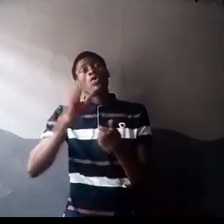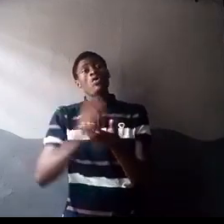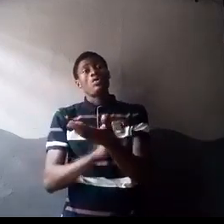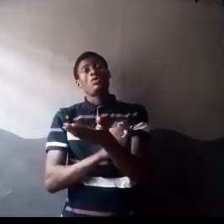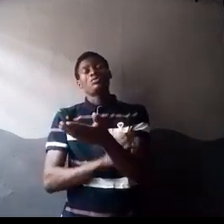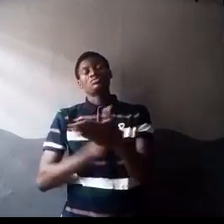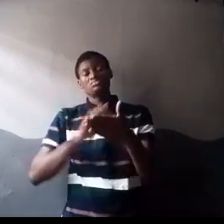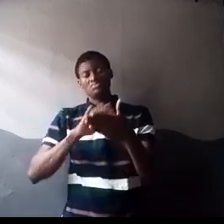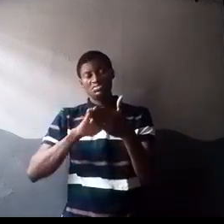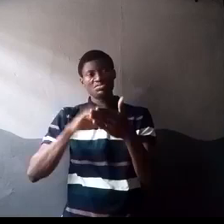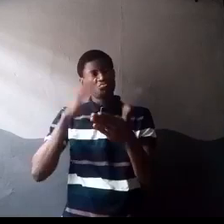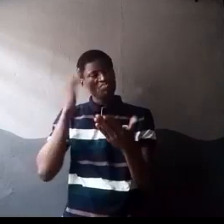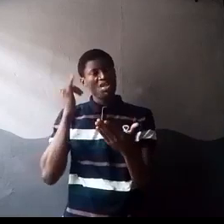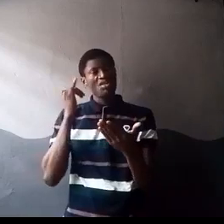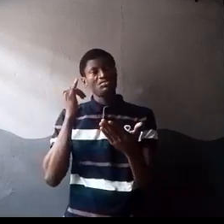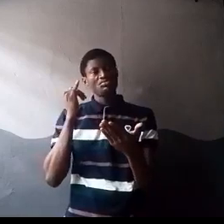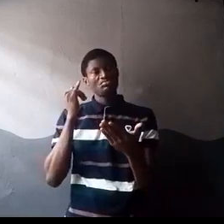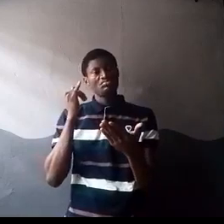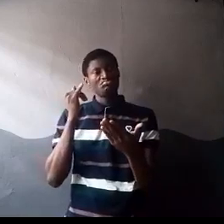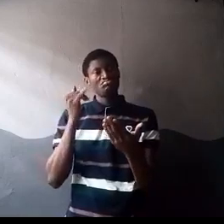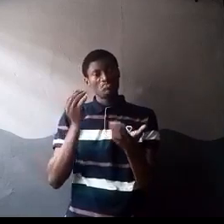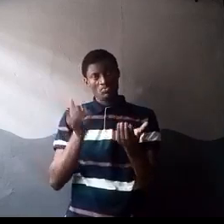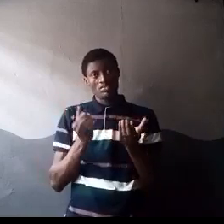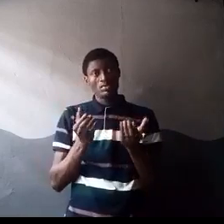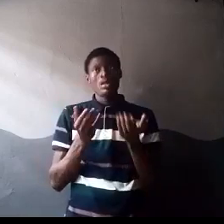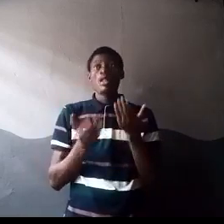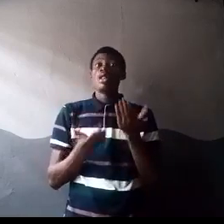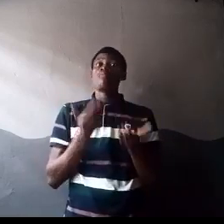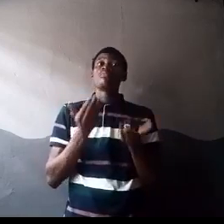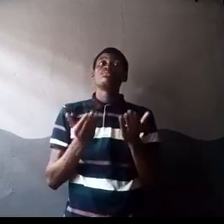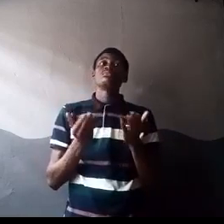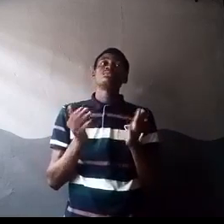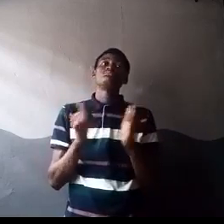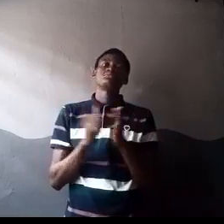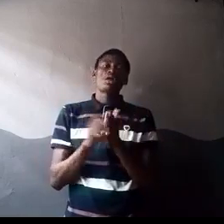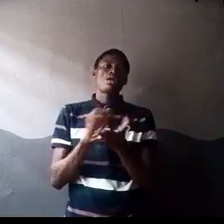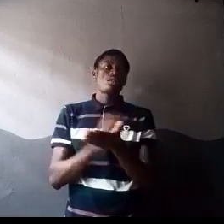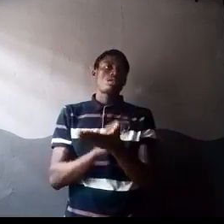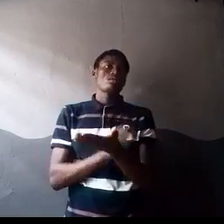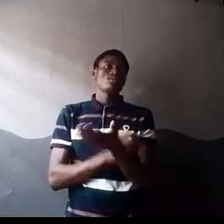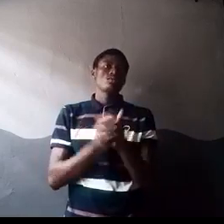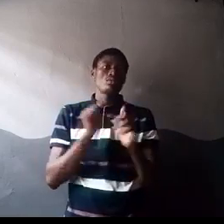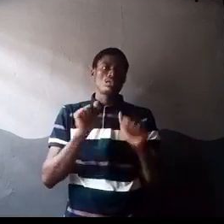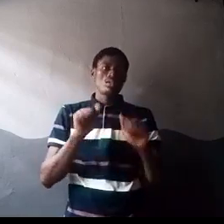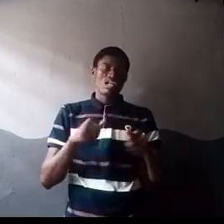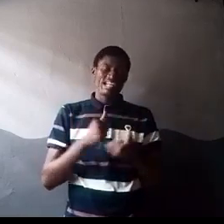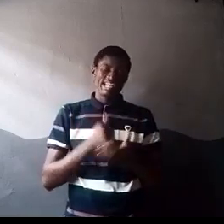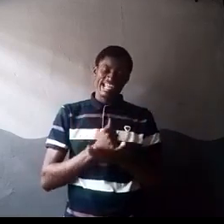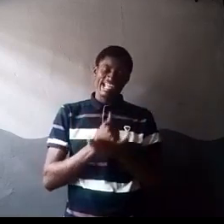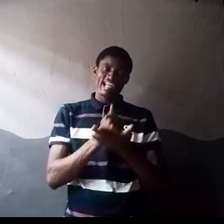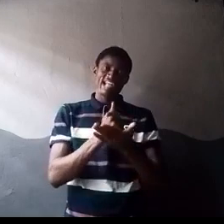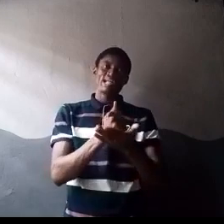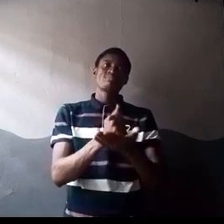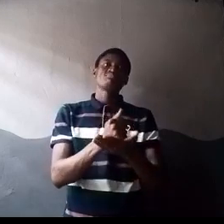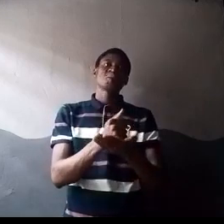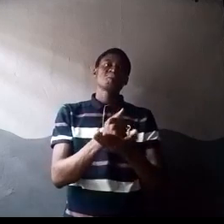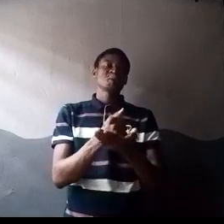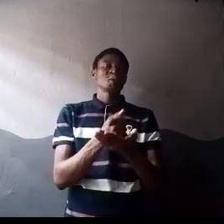course is, of course, the course is definitely going to help you to get to where you want to. Well, the master is